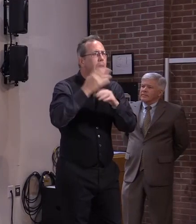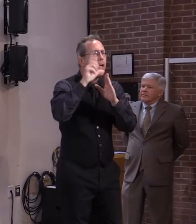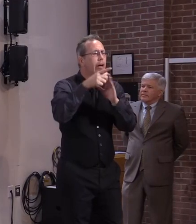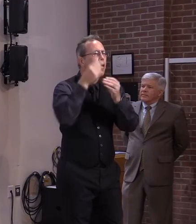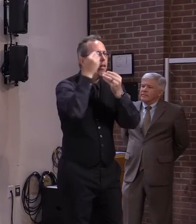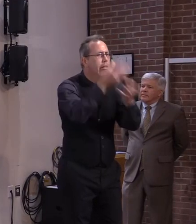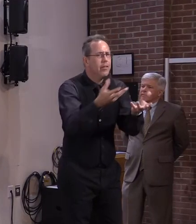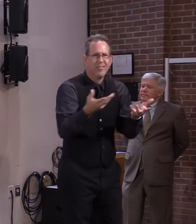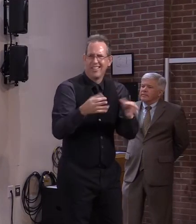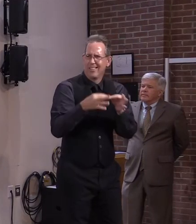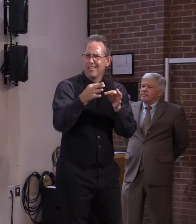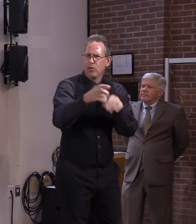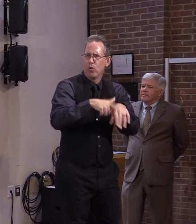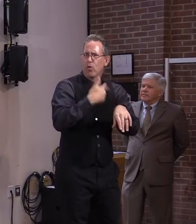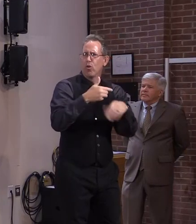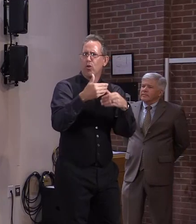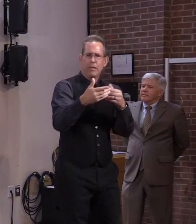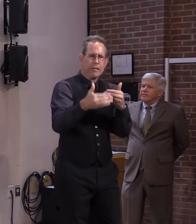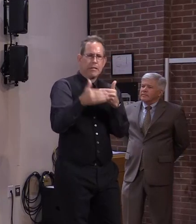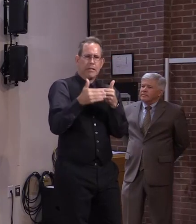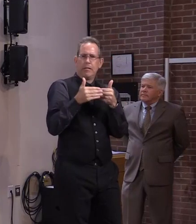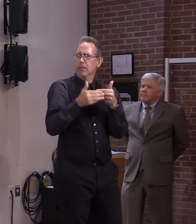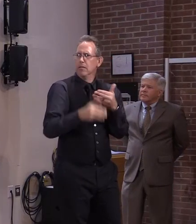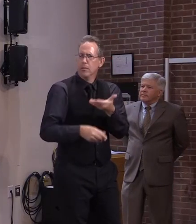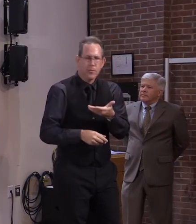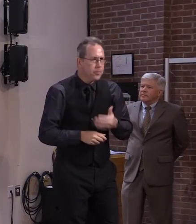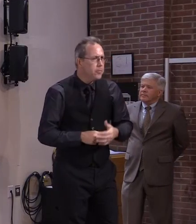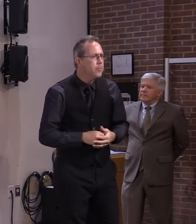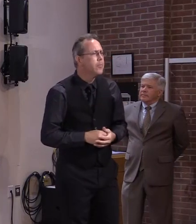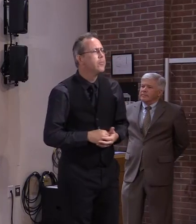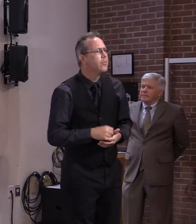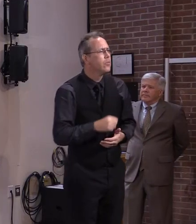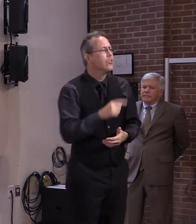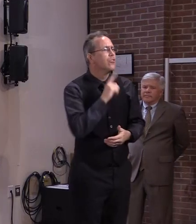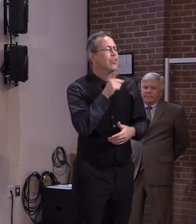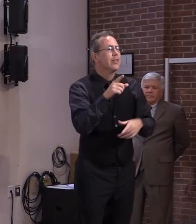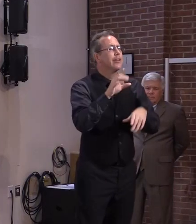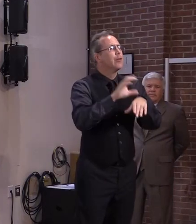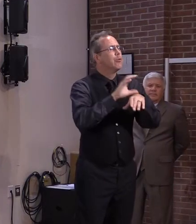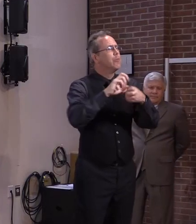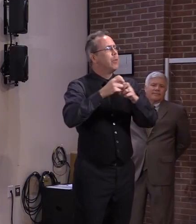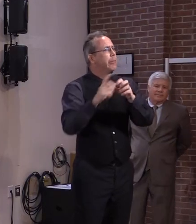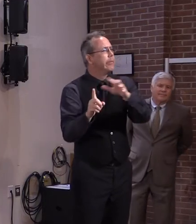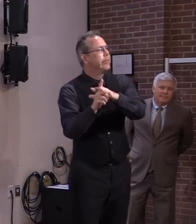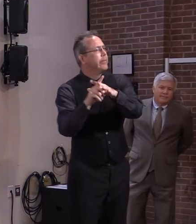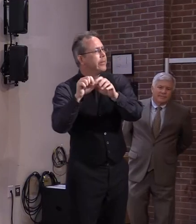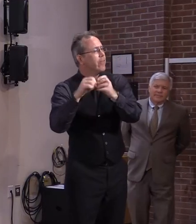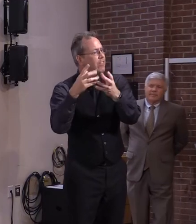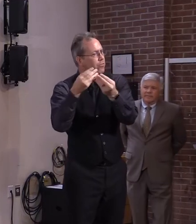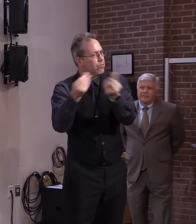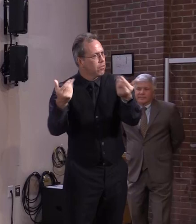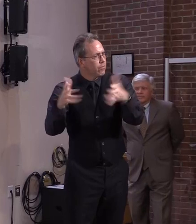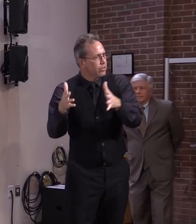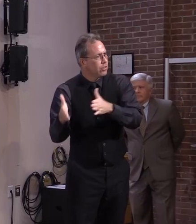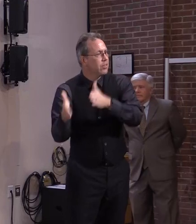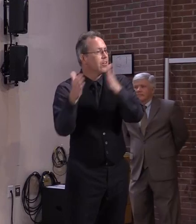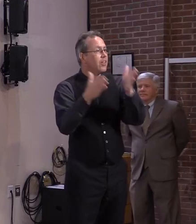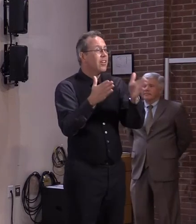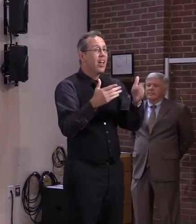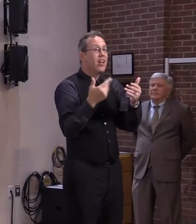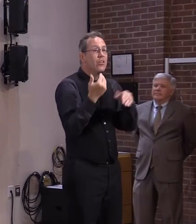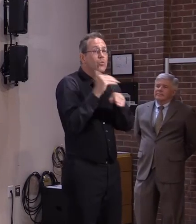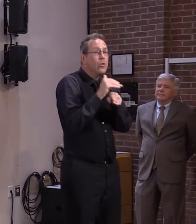know, the number will come in tonight, for example, and that will be reported tomorrow morning at 10 a.m. And that's the number, you know,